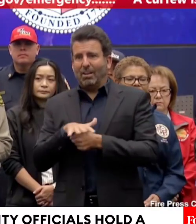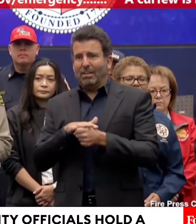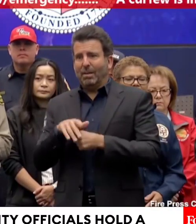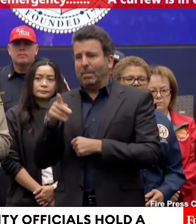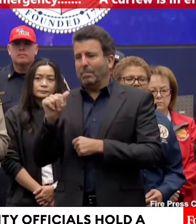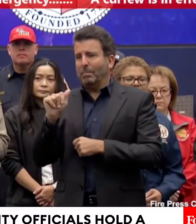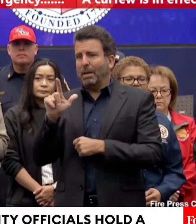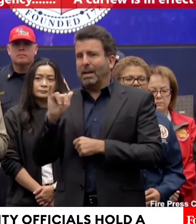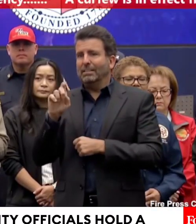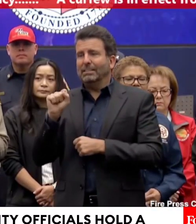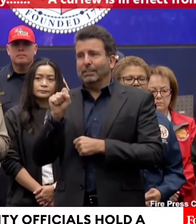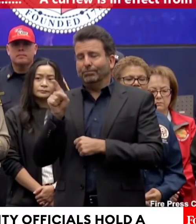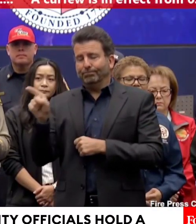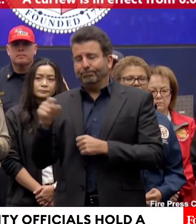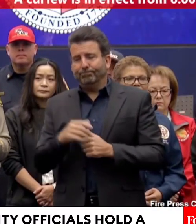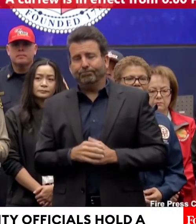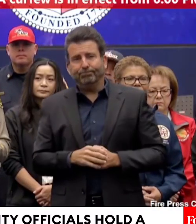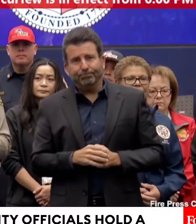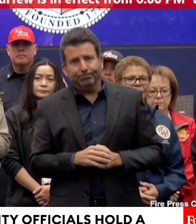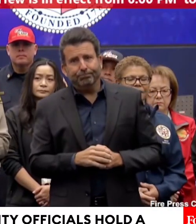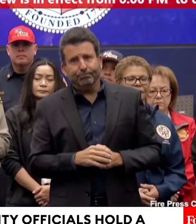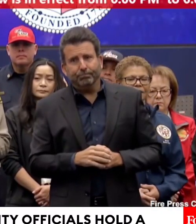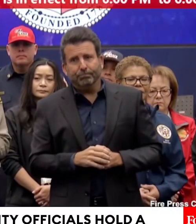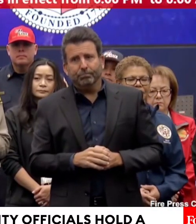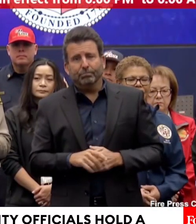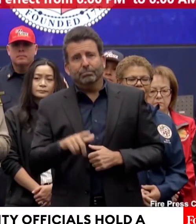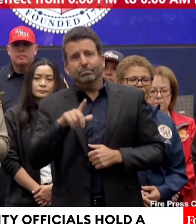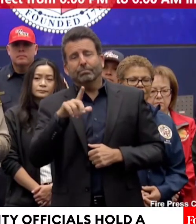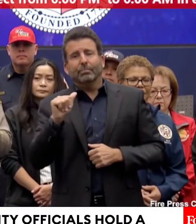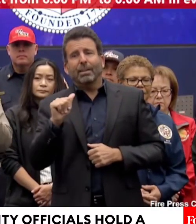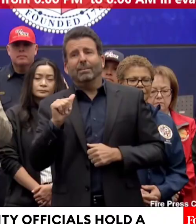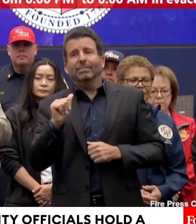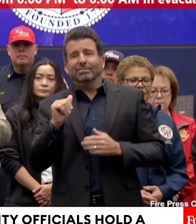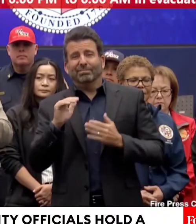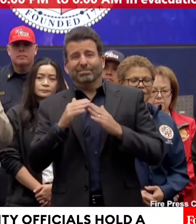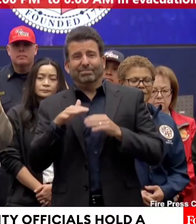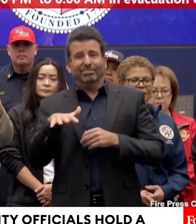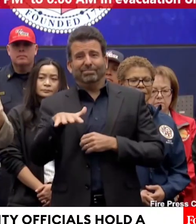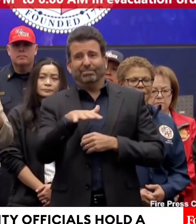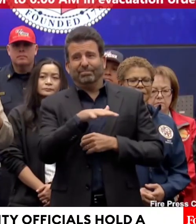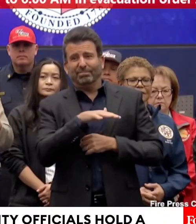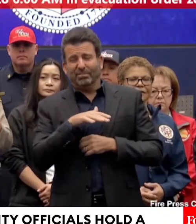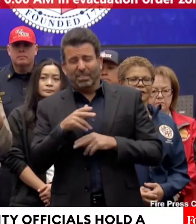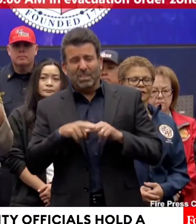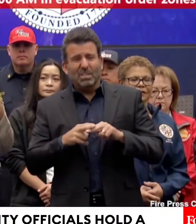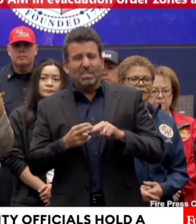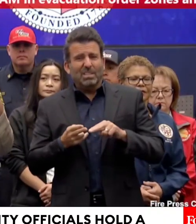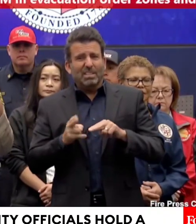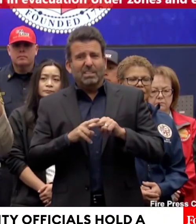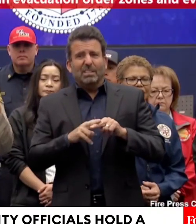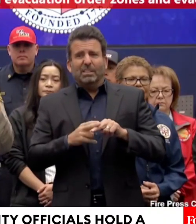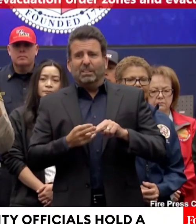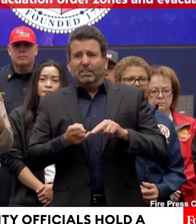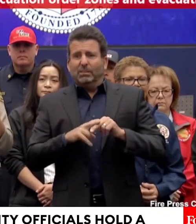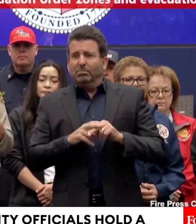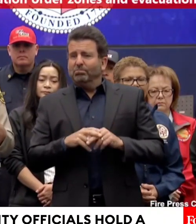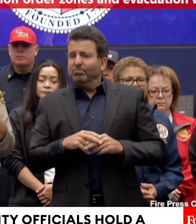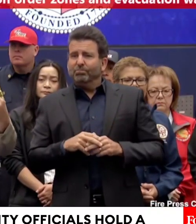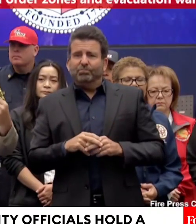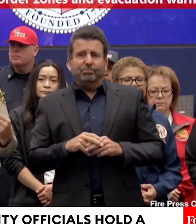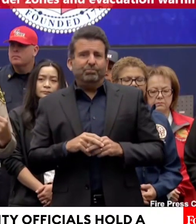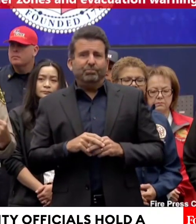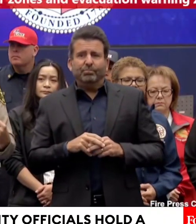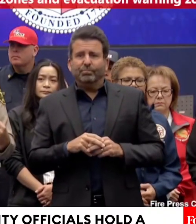Palisades fire. LA cities, that's in addition to. So when you hear the coroner, our partners at the coroner